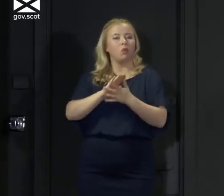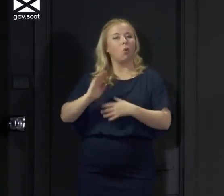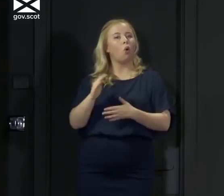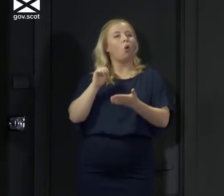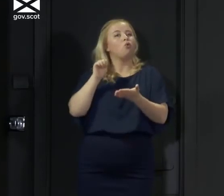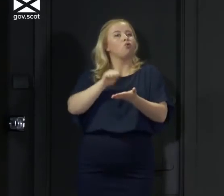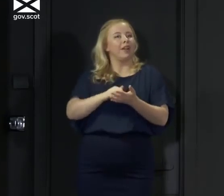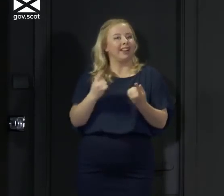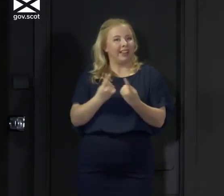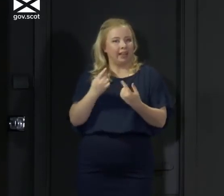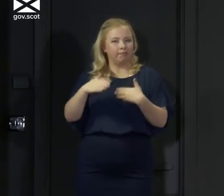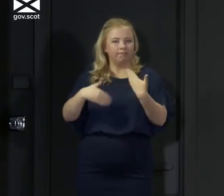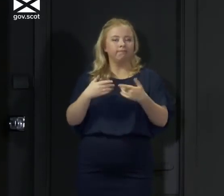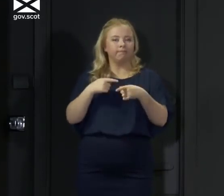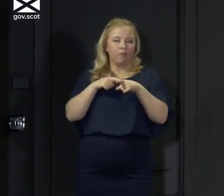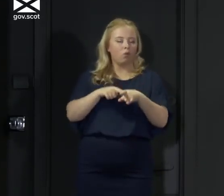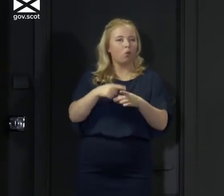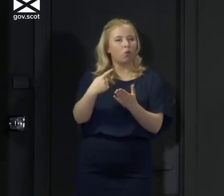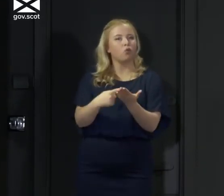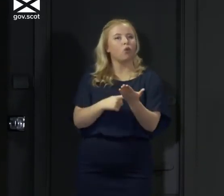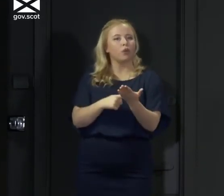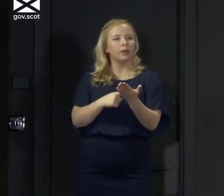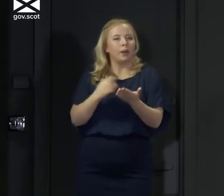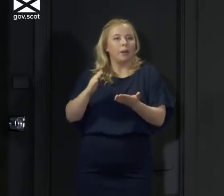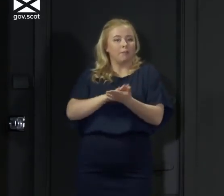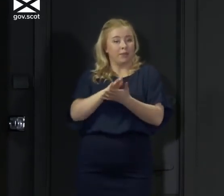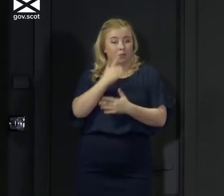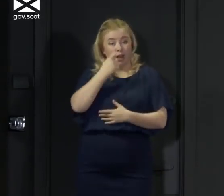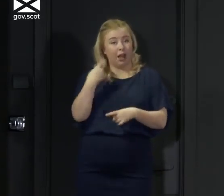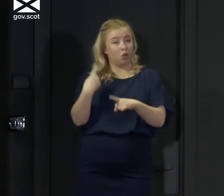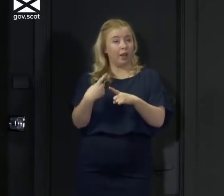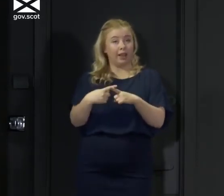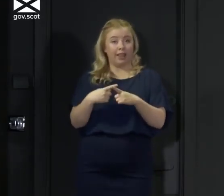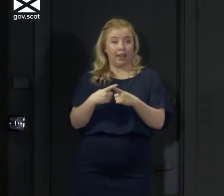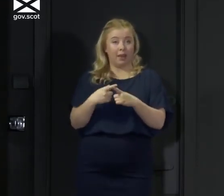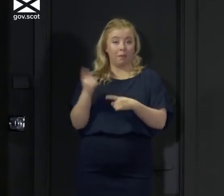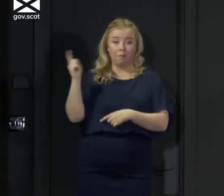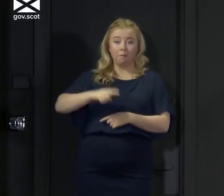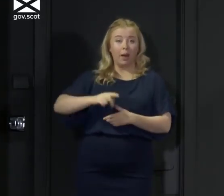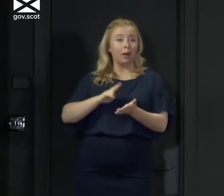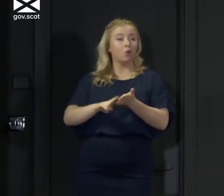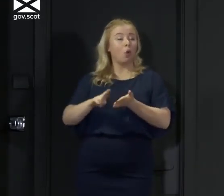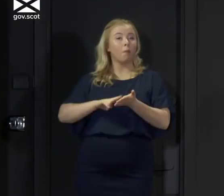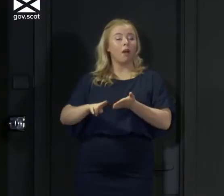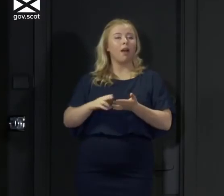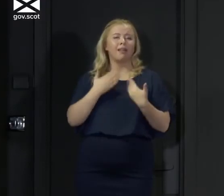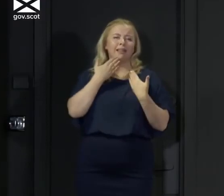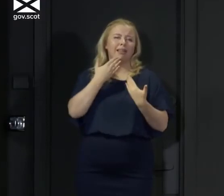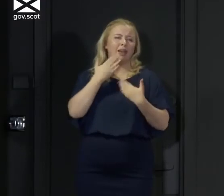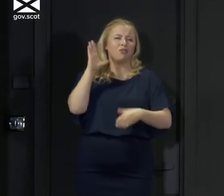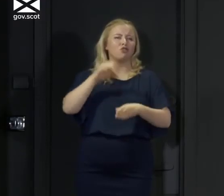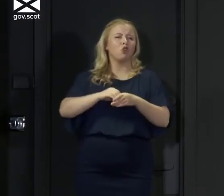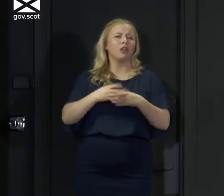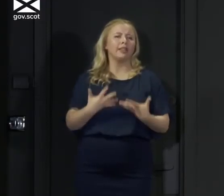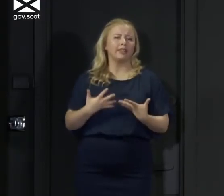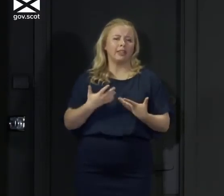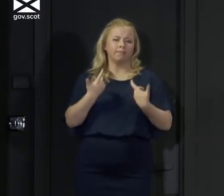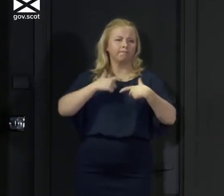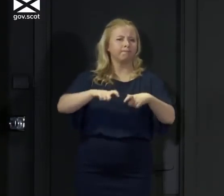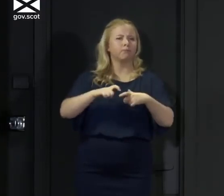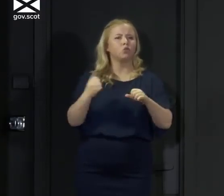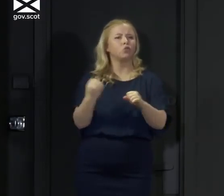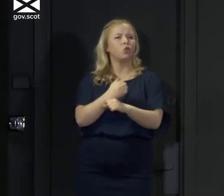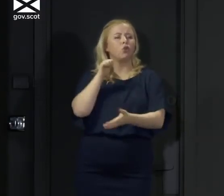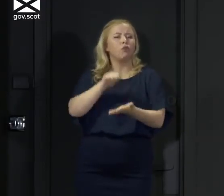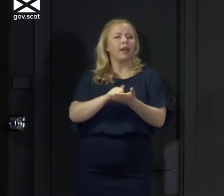more likely that we get through this crisis more quickly. So my thanks to all of you for joining us today and for continuing to do the right